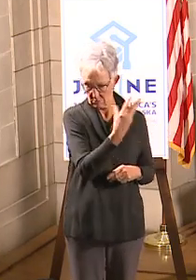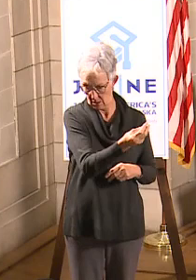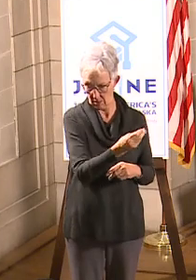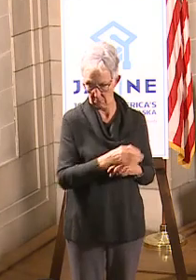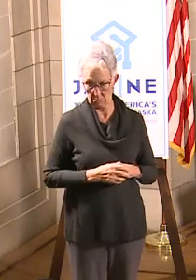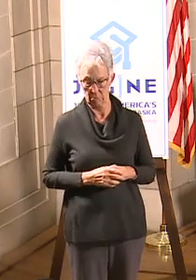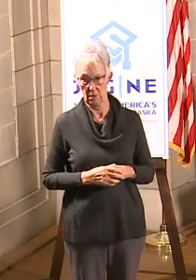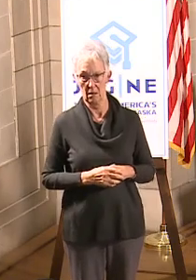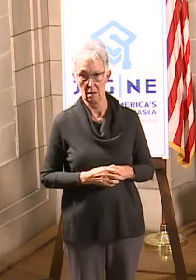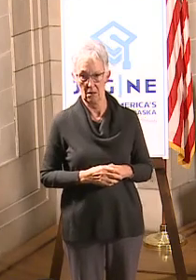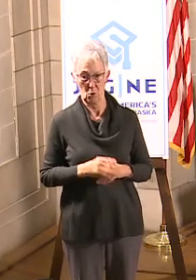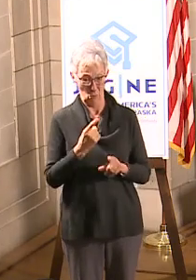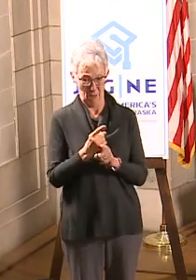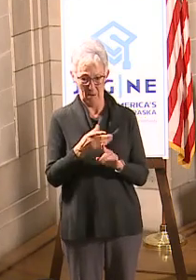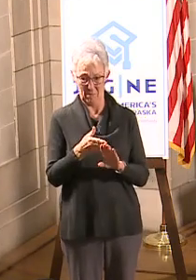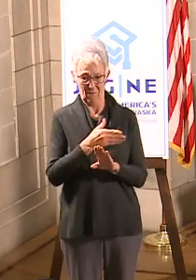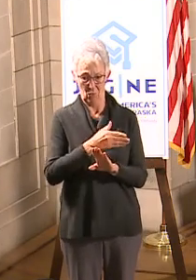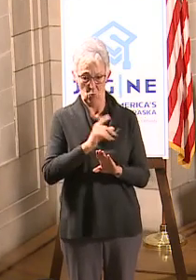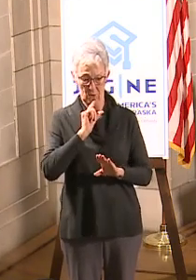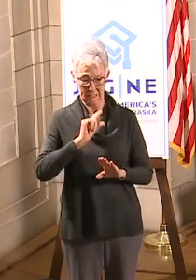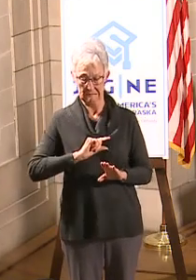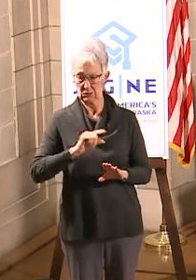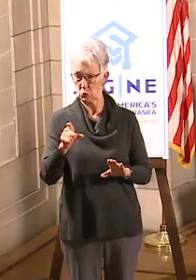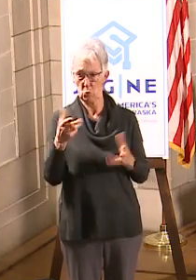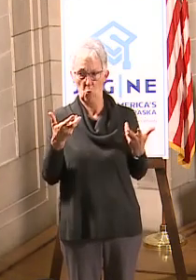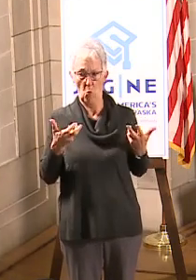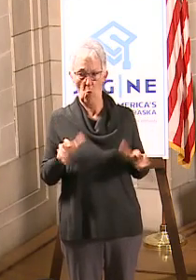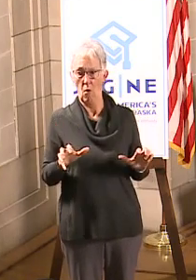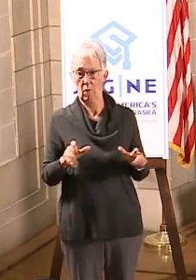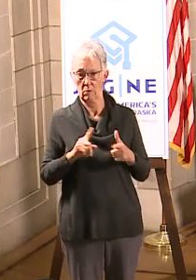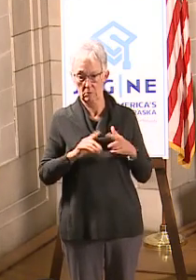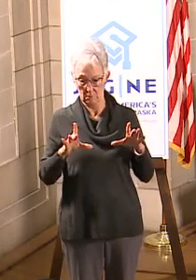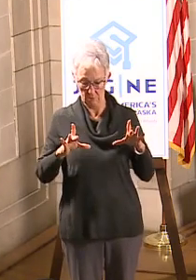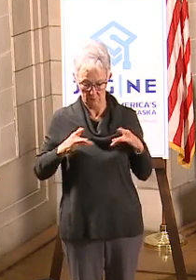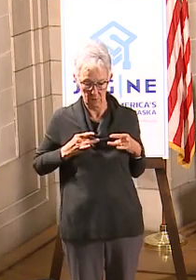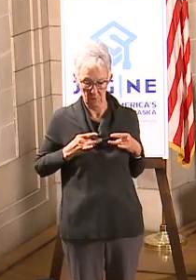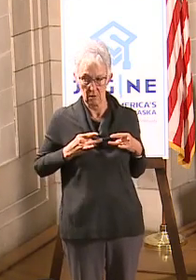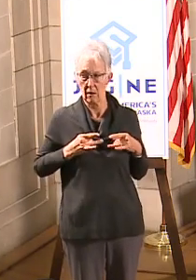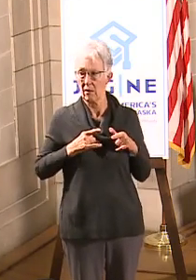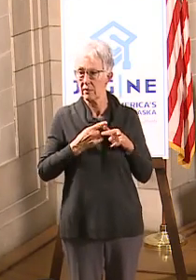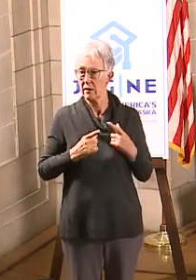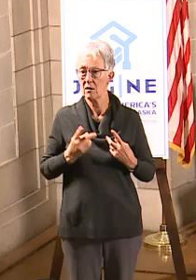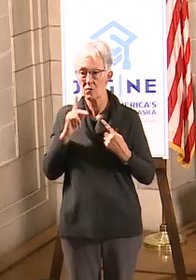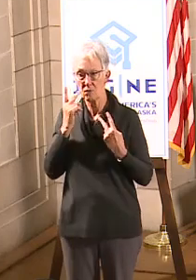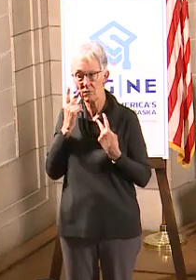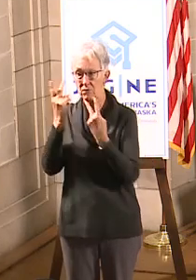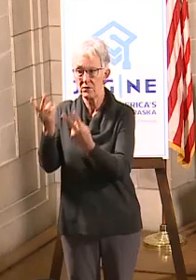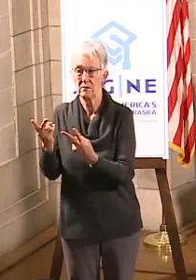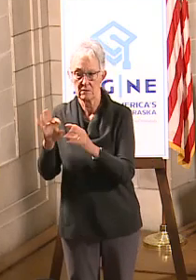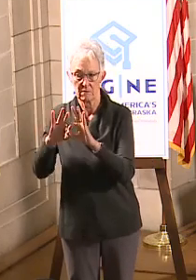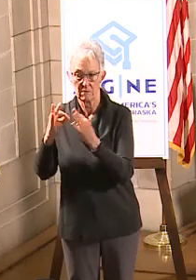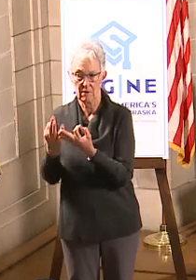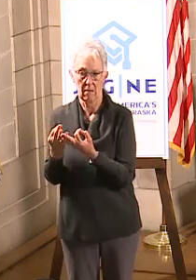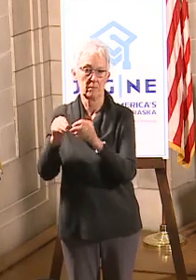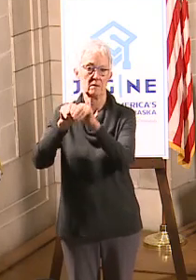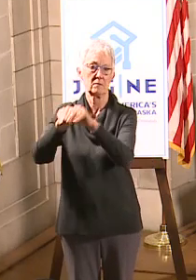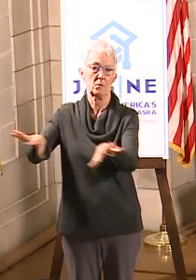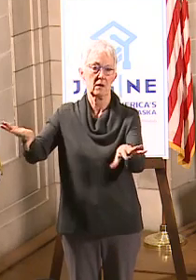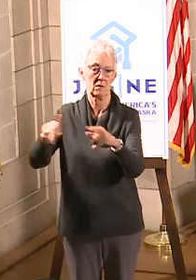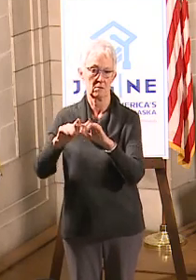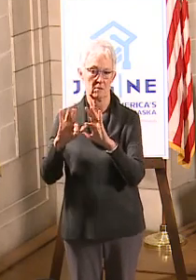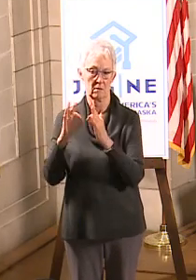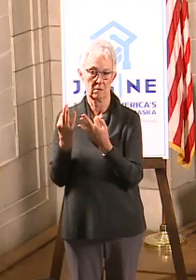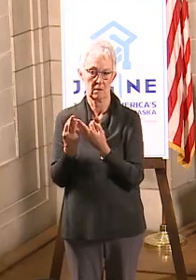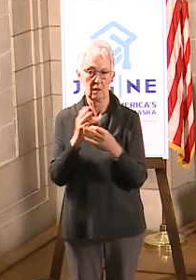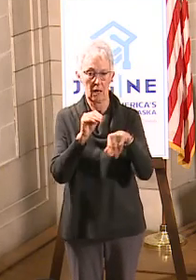pick it up and then go take it to grandma and grandpa. So please do that. And then, of course, also, do not drink and